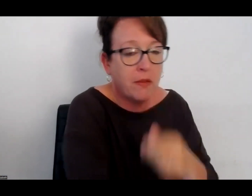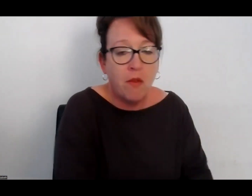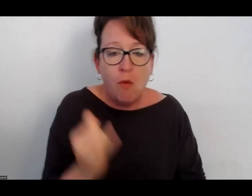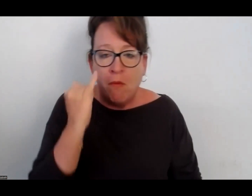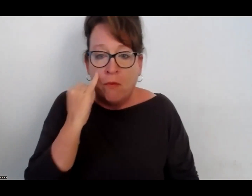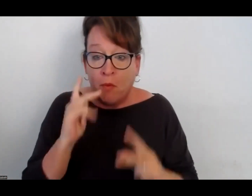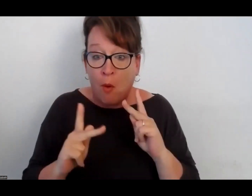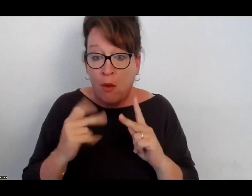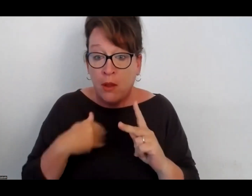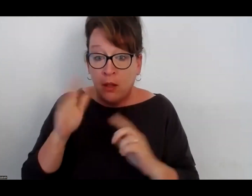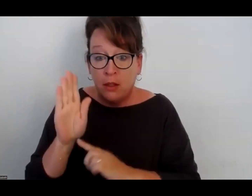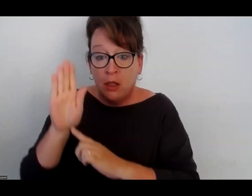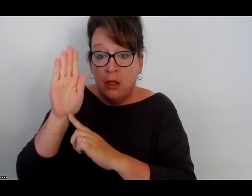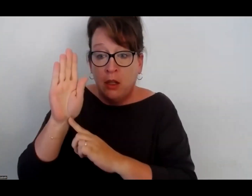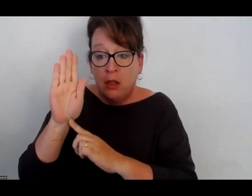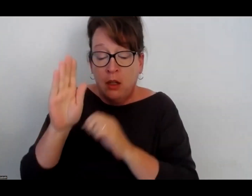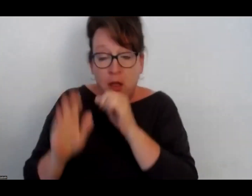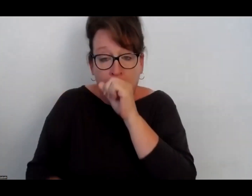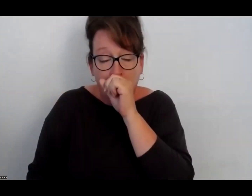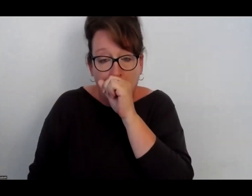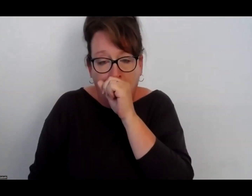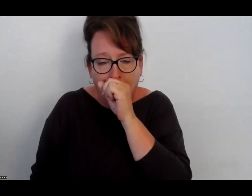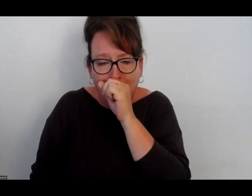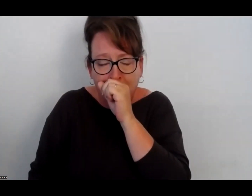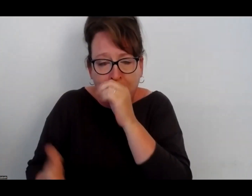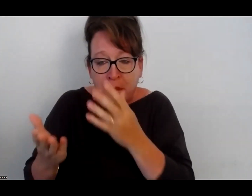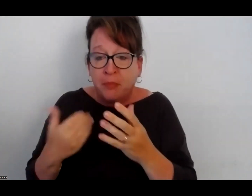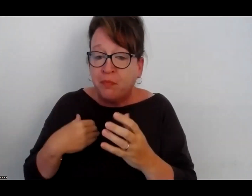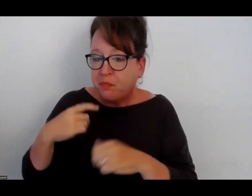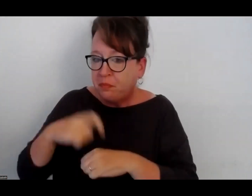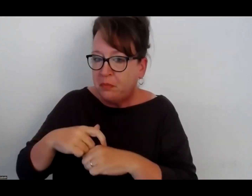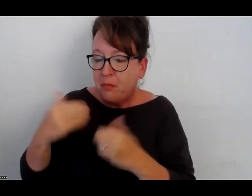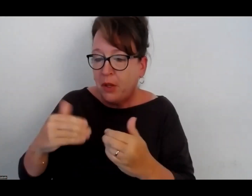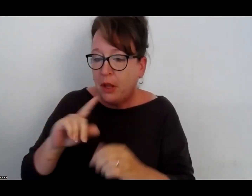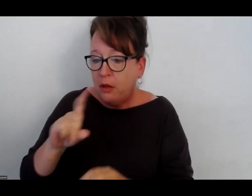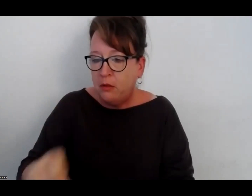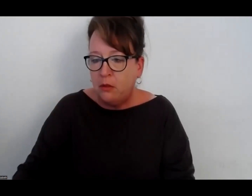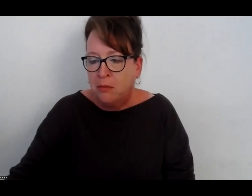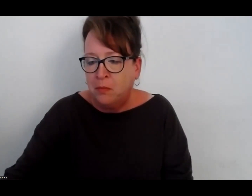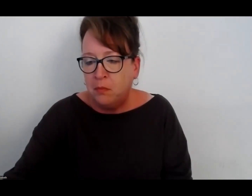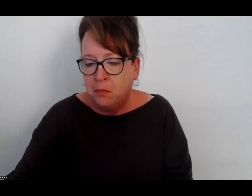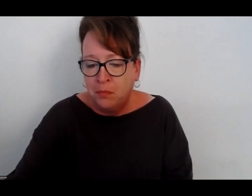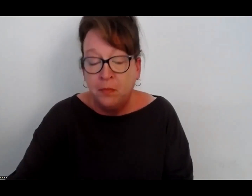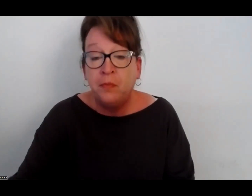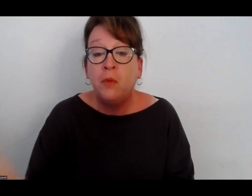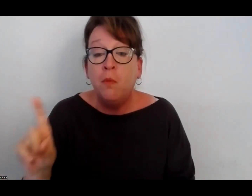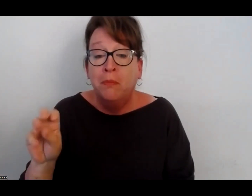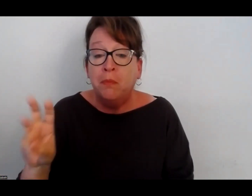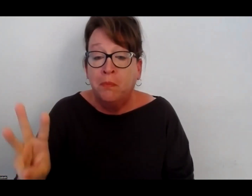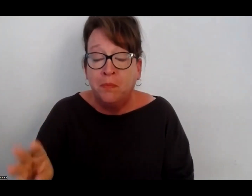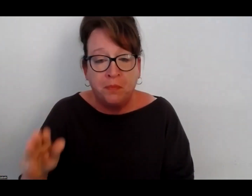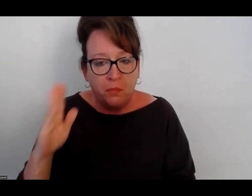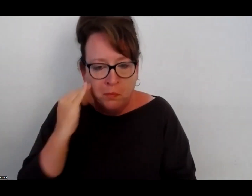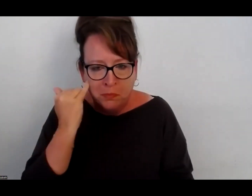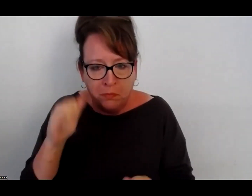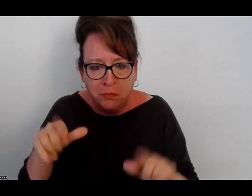their hands that are raised, I would like to allow them to say something or ask their question. Yes, we have one person with their hand